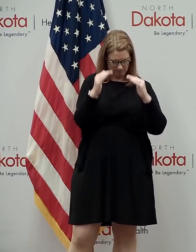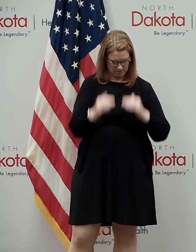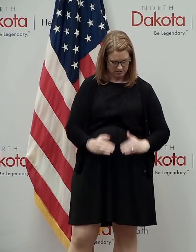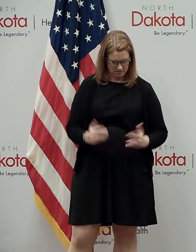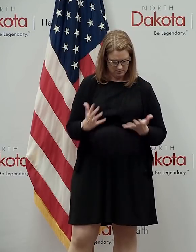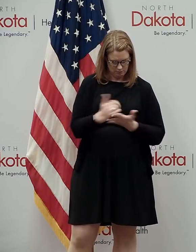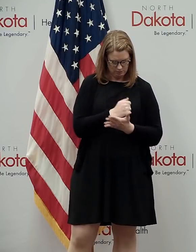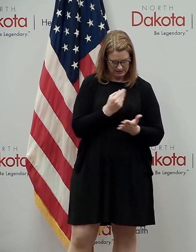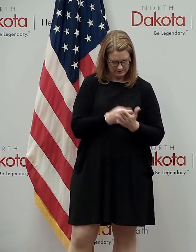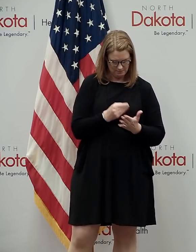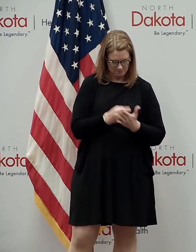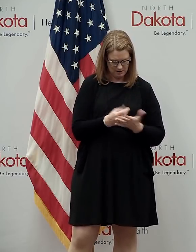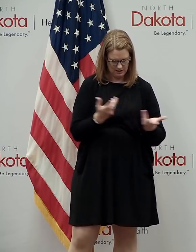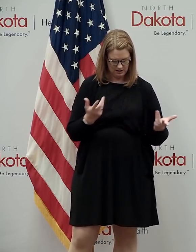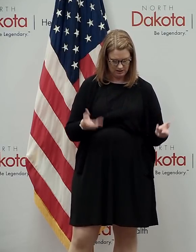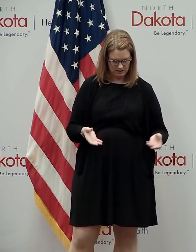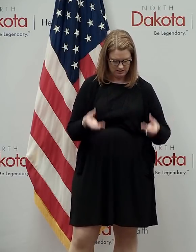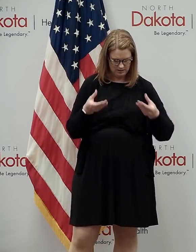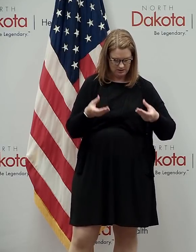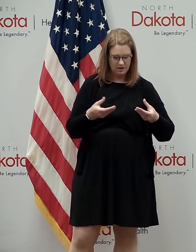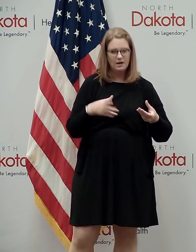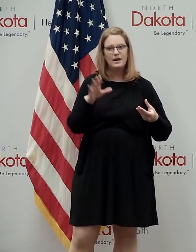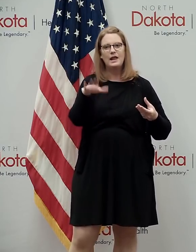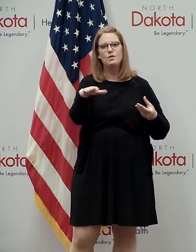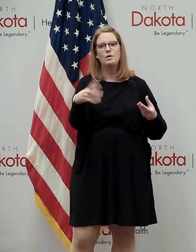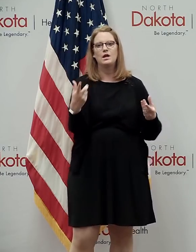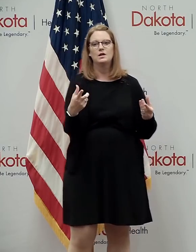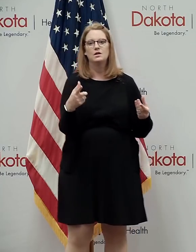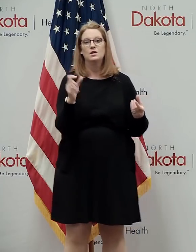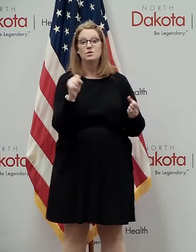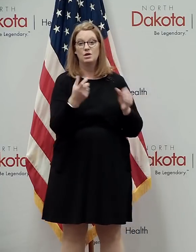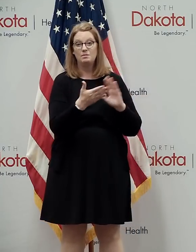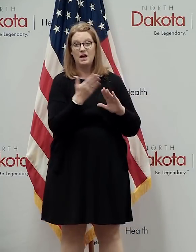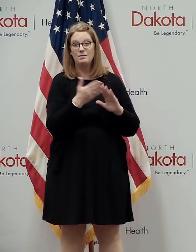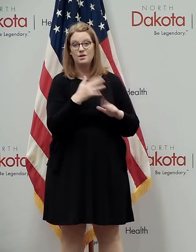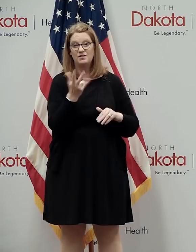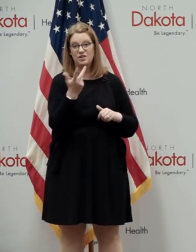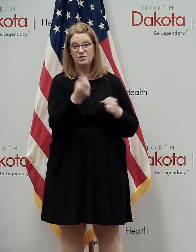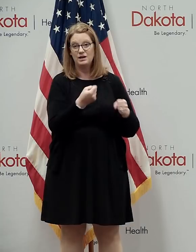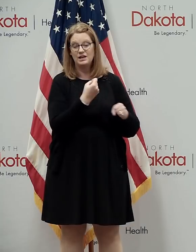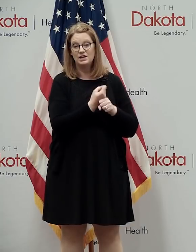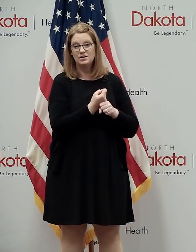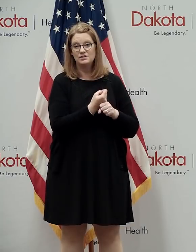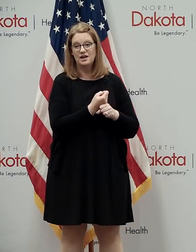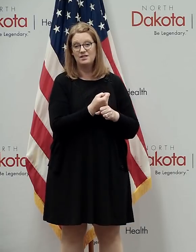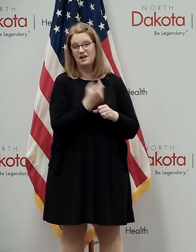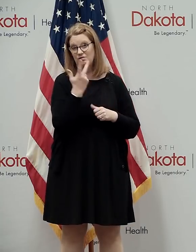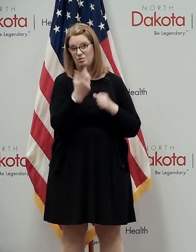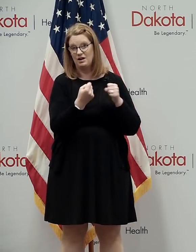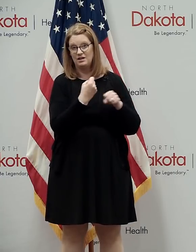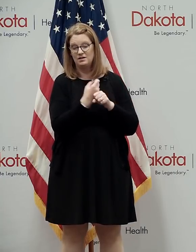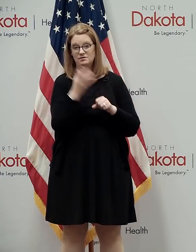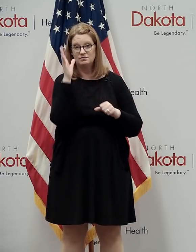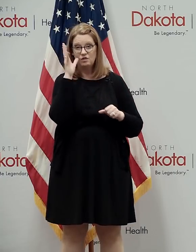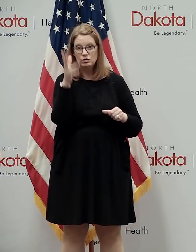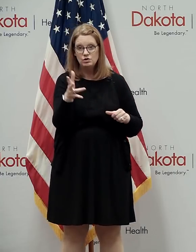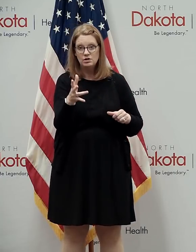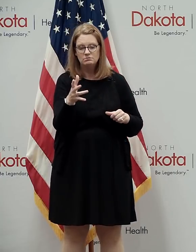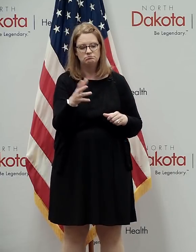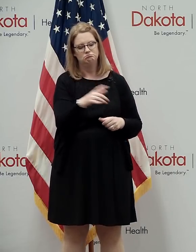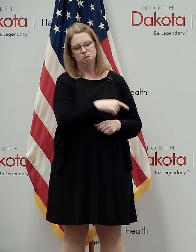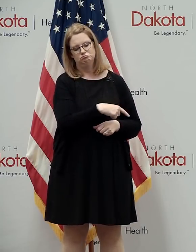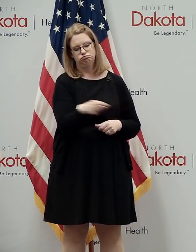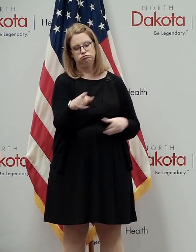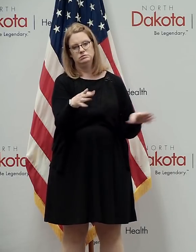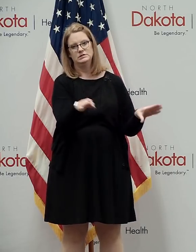said, hey, by the way, investor, we could be operating for 3 years, and 3 years down the road, this whole thing could get shut